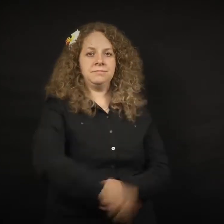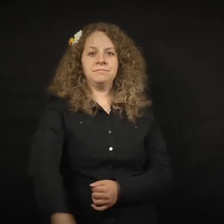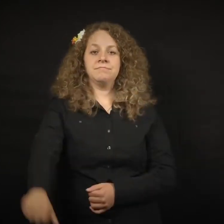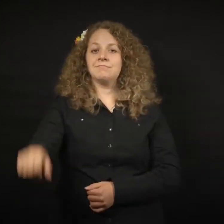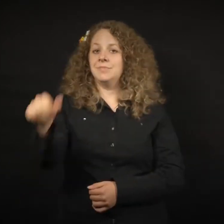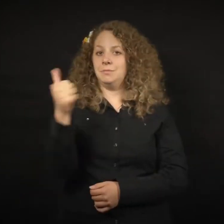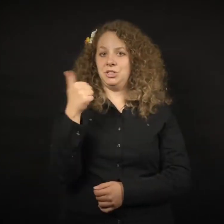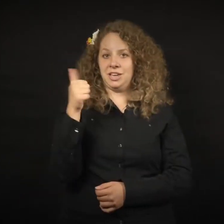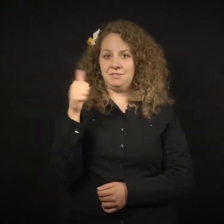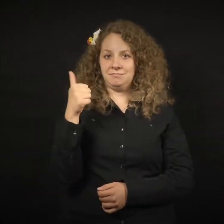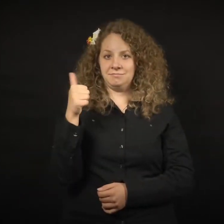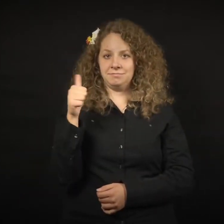Number 10.